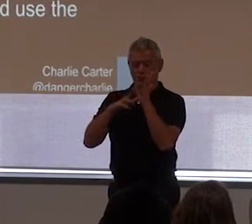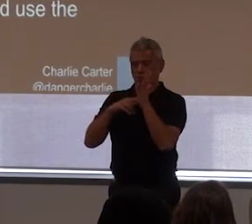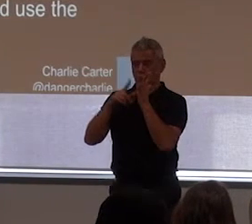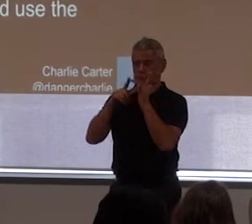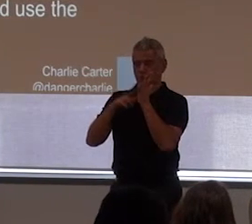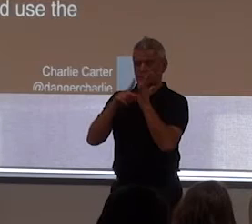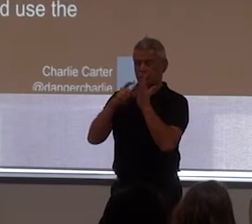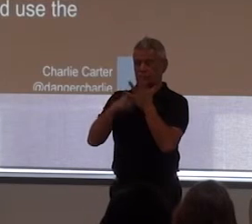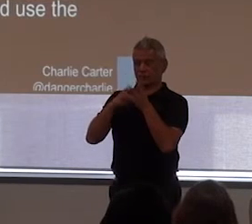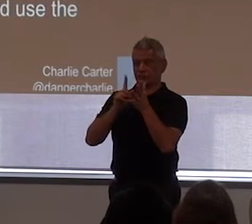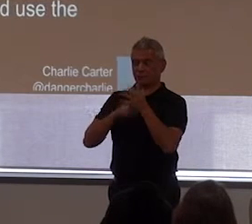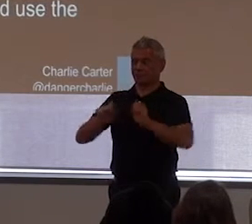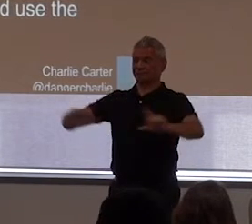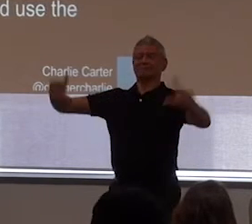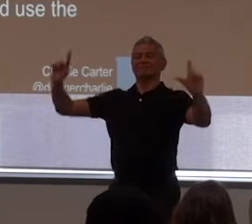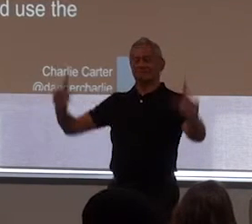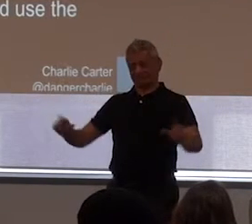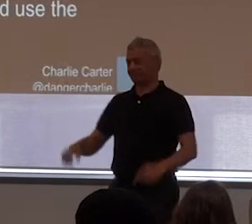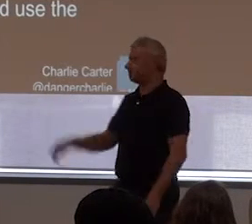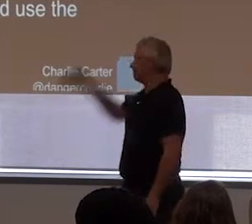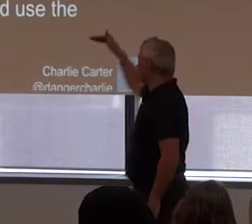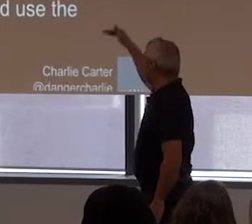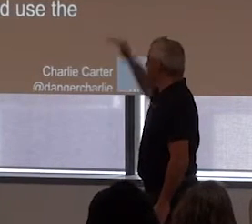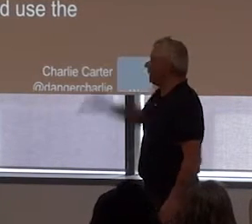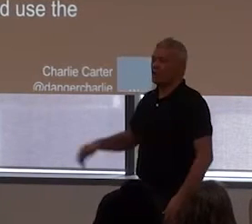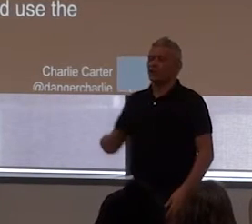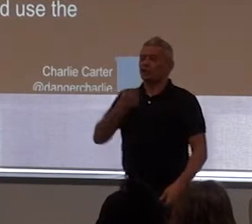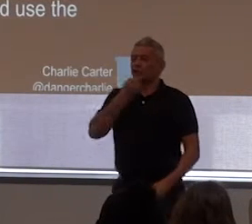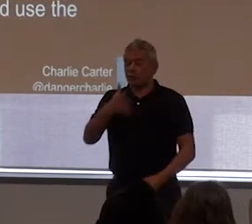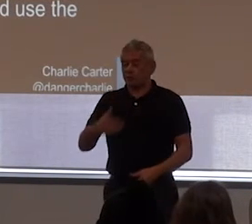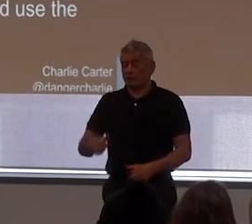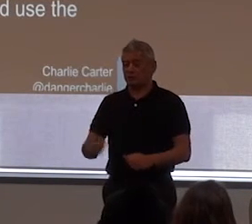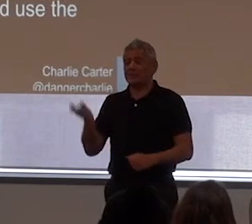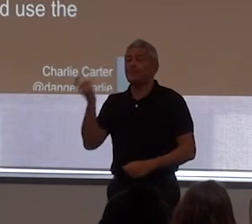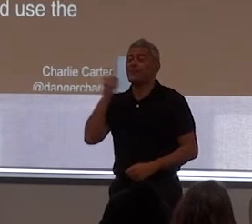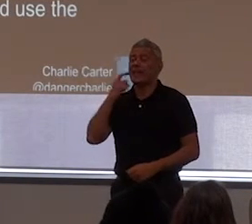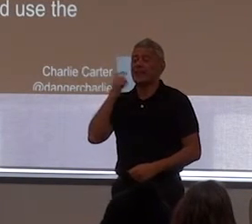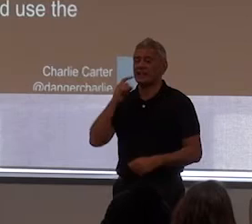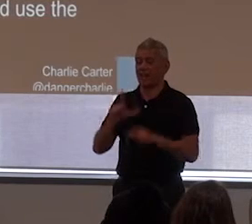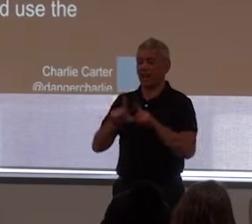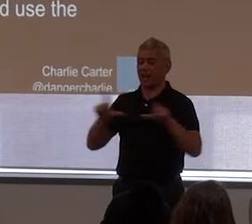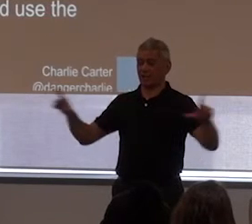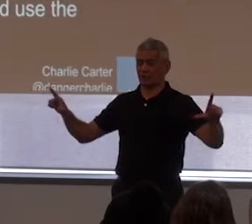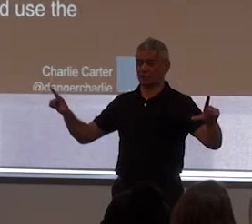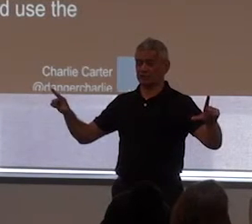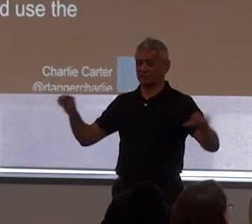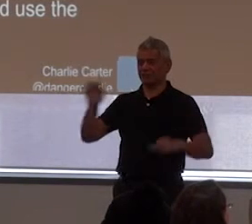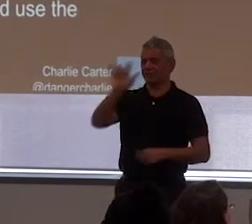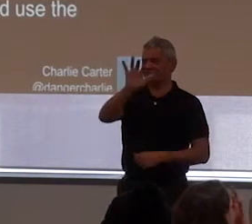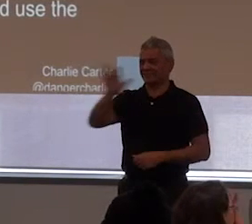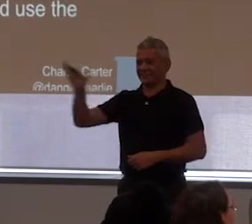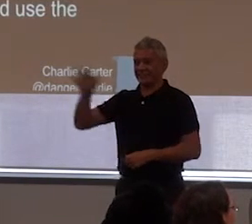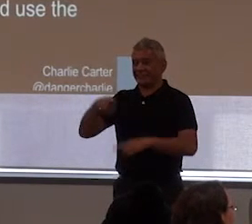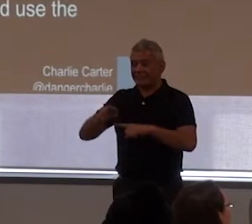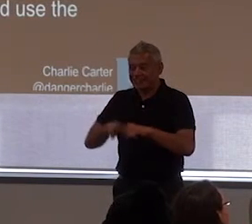Plain language. Now this affects me, someone with a cognitive disability. I will lose focus very, very, very,